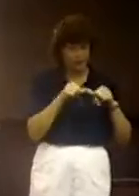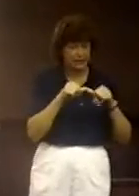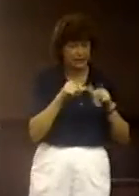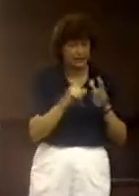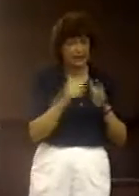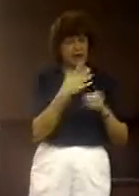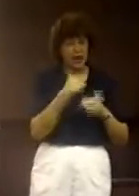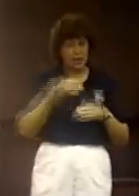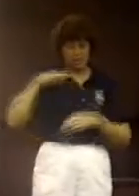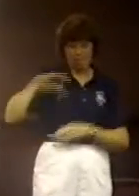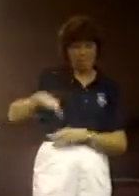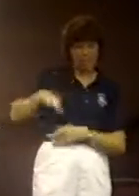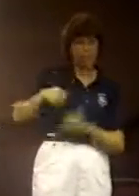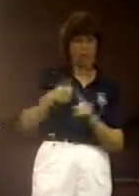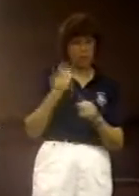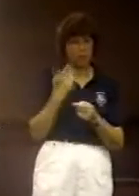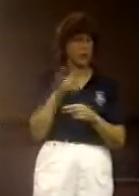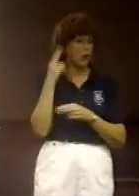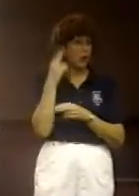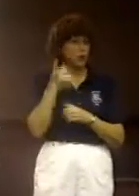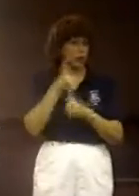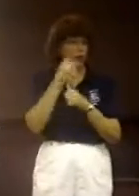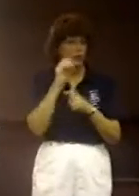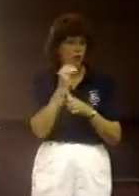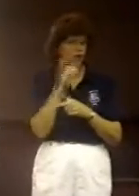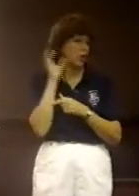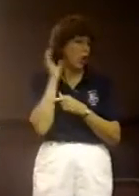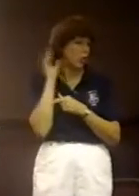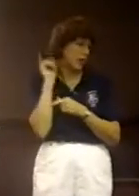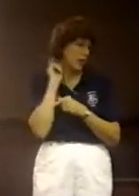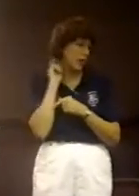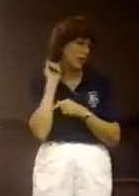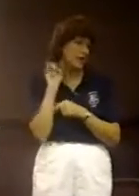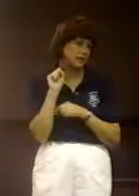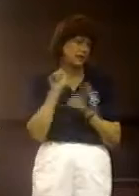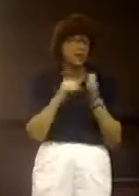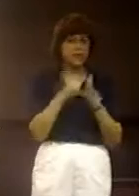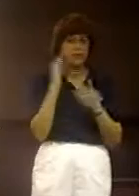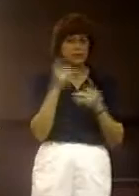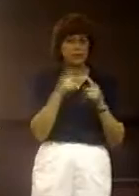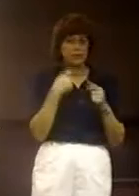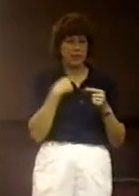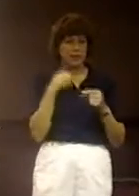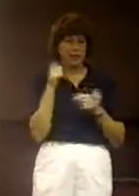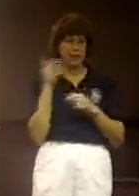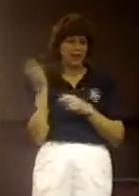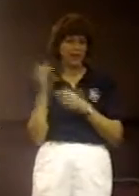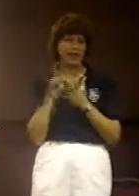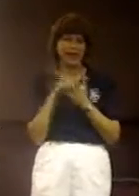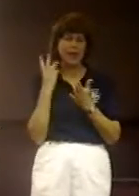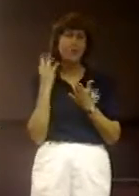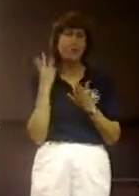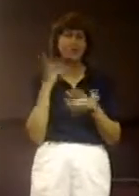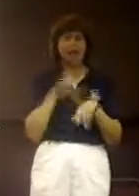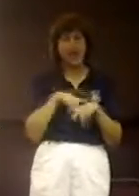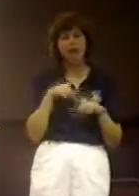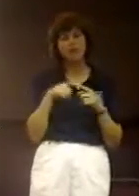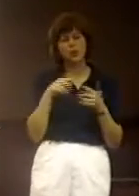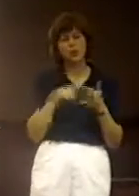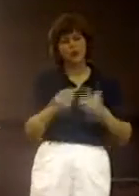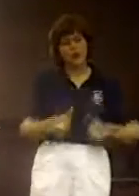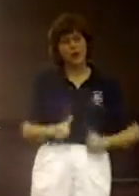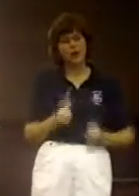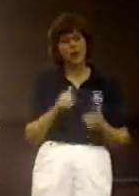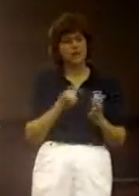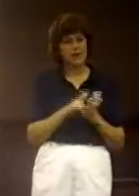and benefit from their hearing aids or their cochlear implants. So it seemed to me back there that it was time to really